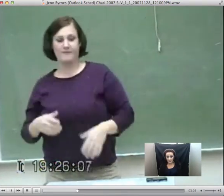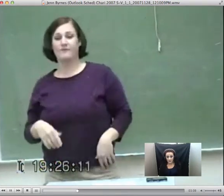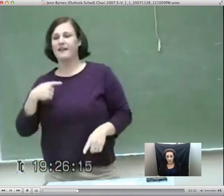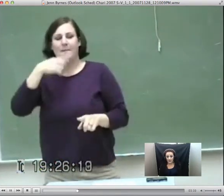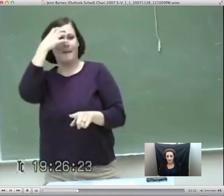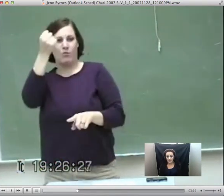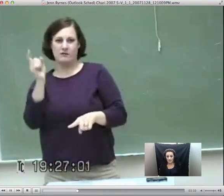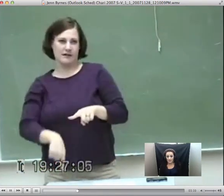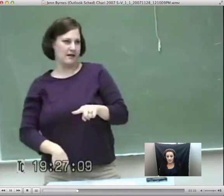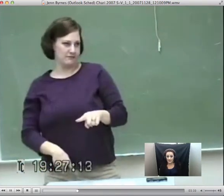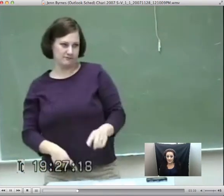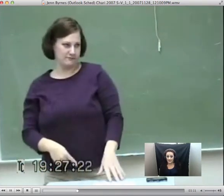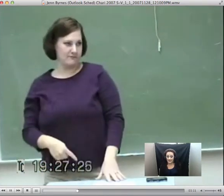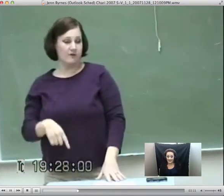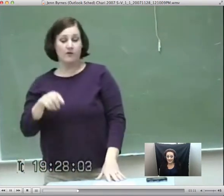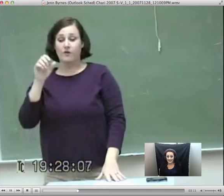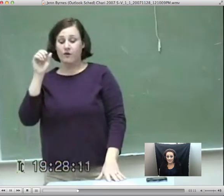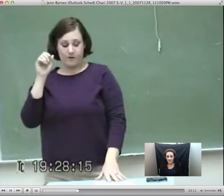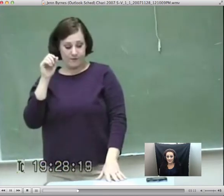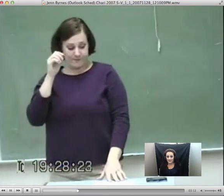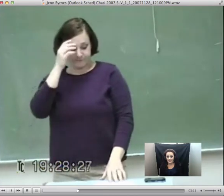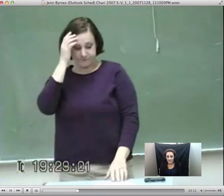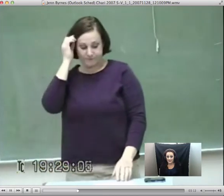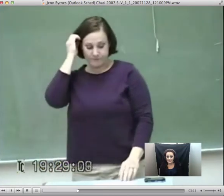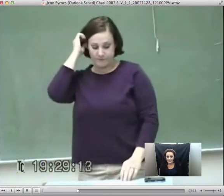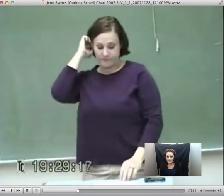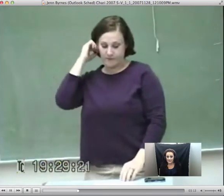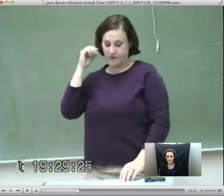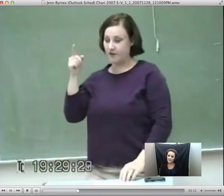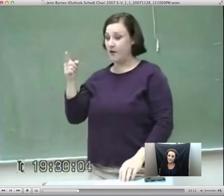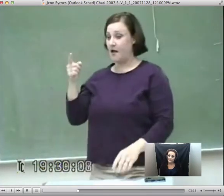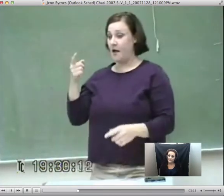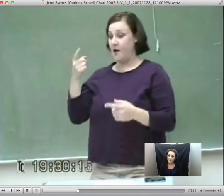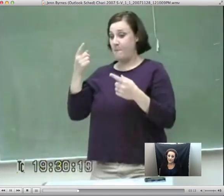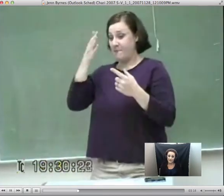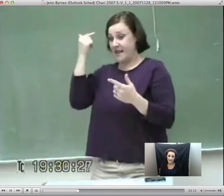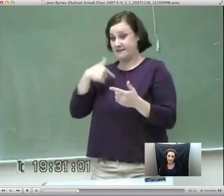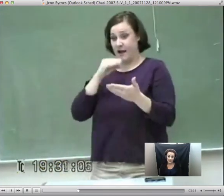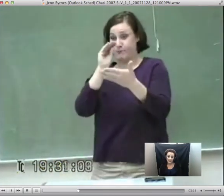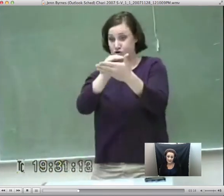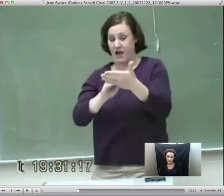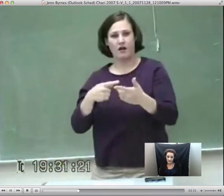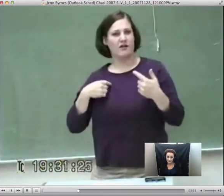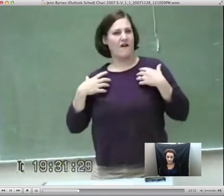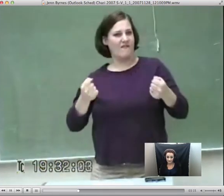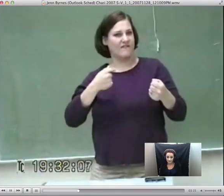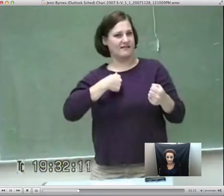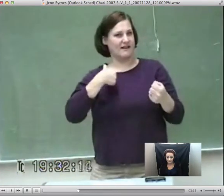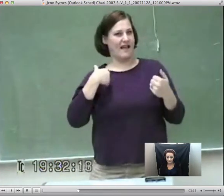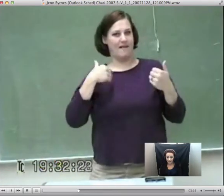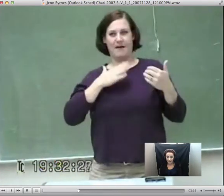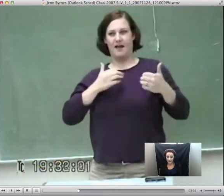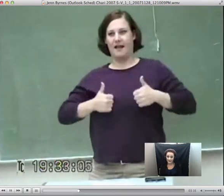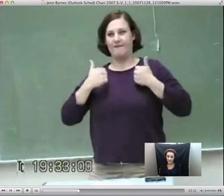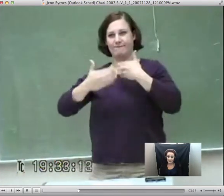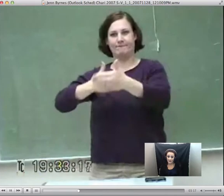So I'm able to put everything in. I can't memorize things, so I can put it in my Outlook calendar. And if I put it in,